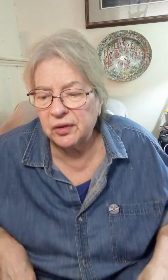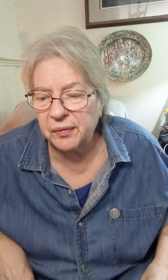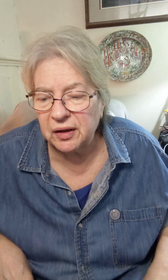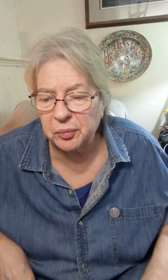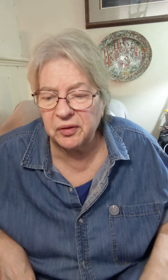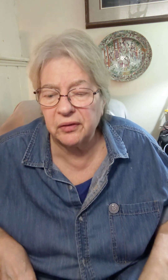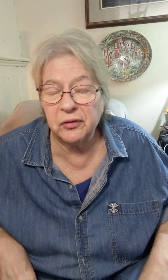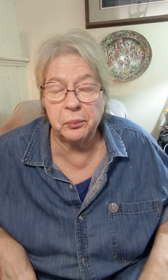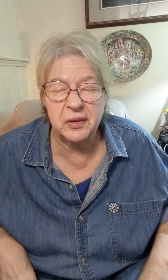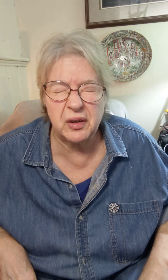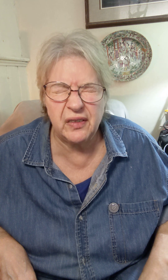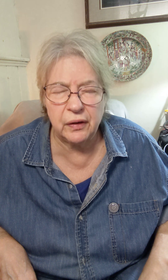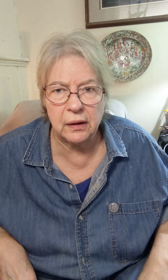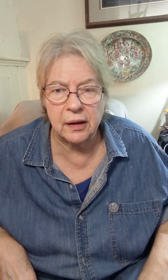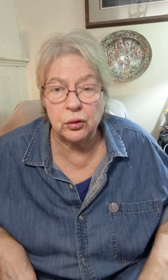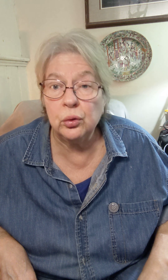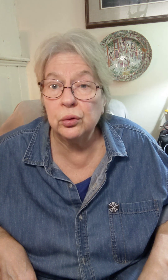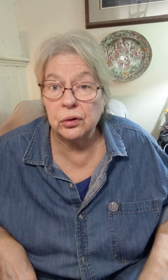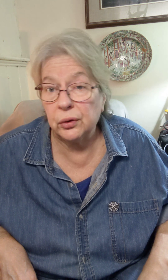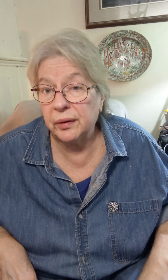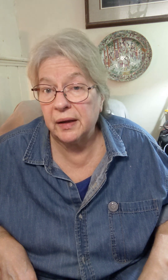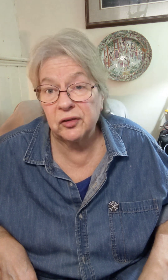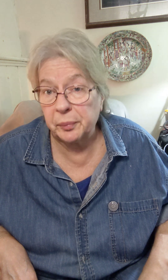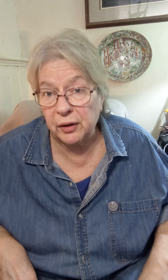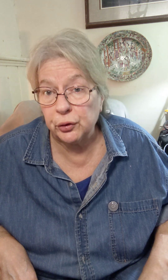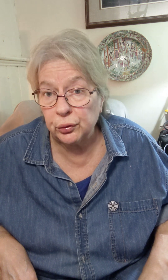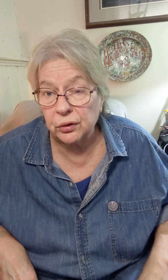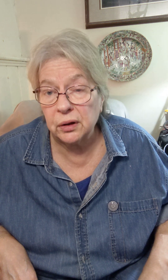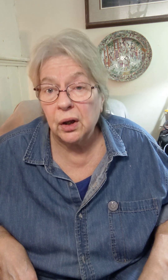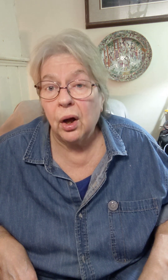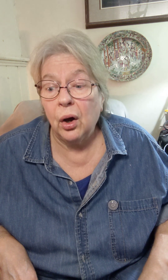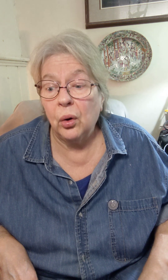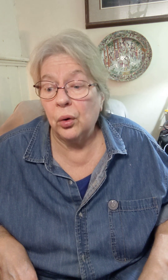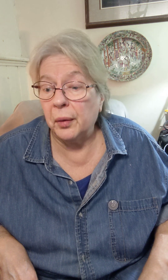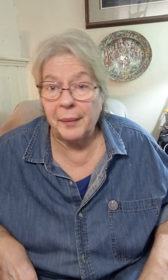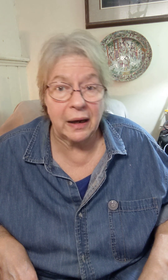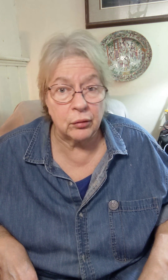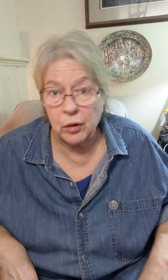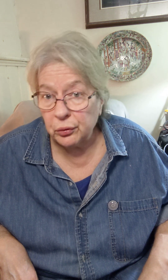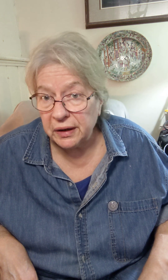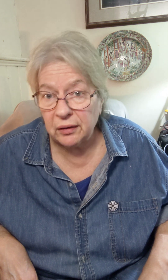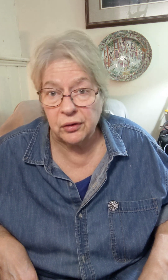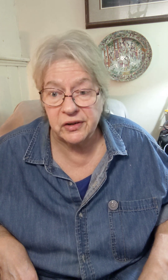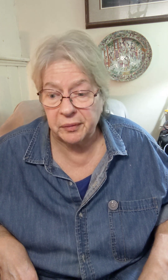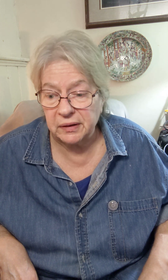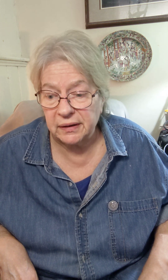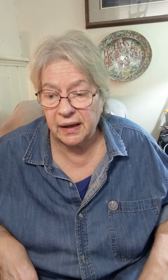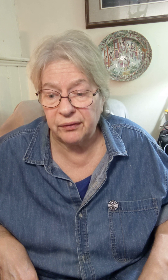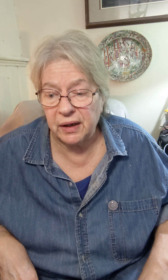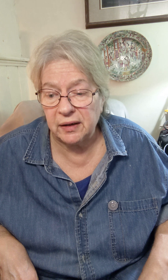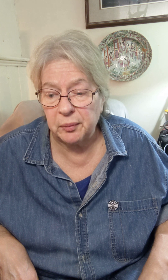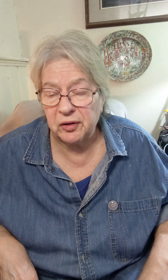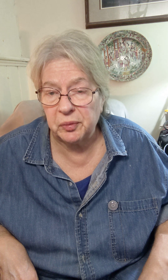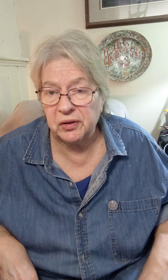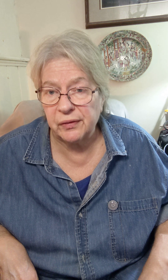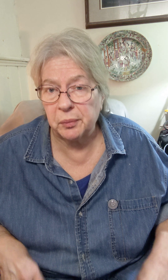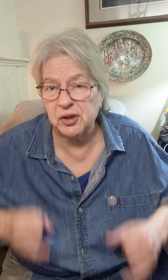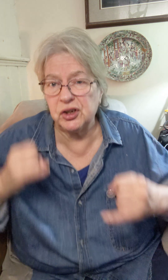something specific like a noodle, you'd then spell noodle, or macaroni or something like that if it had to be specific, but